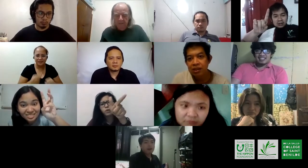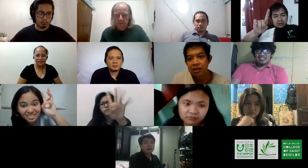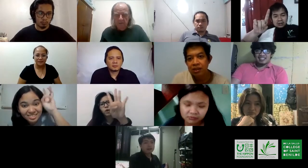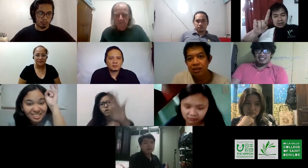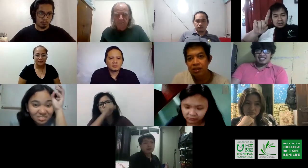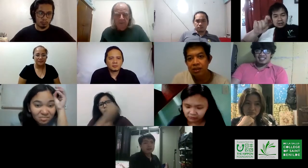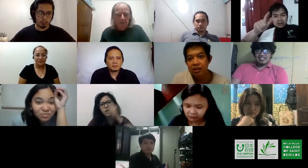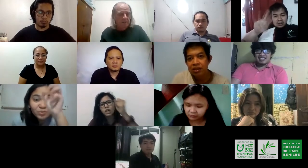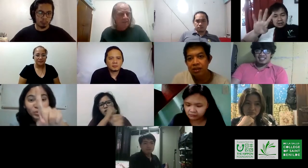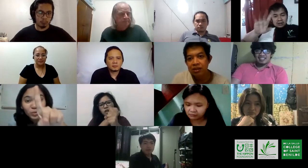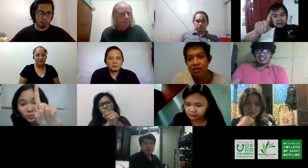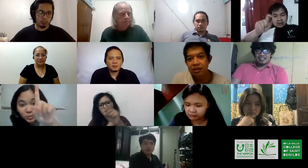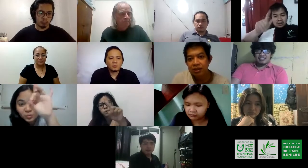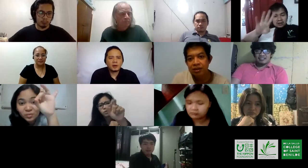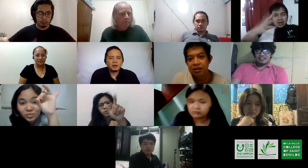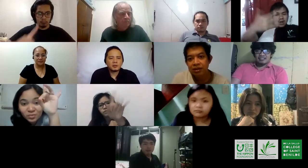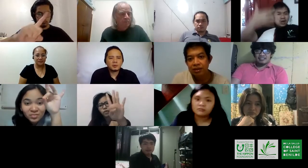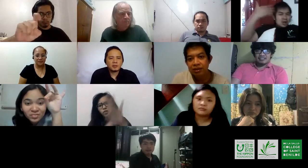So,